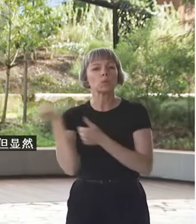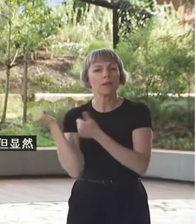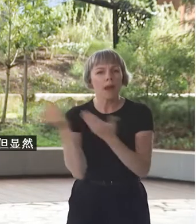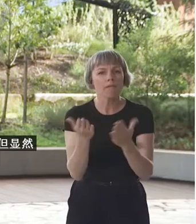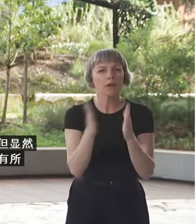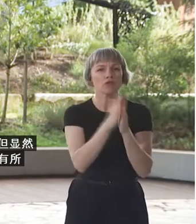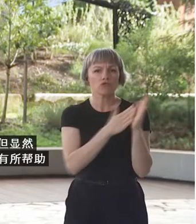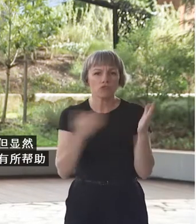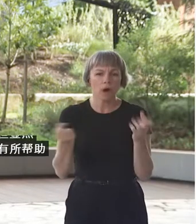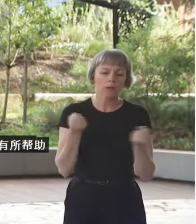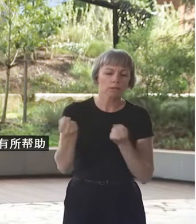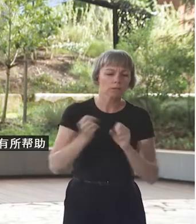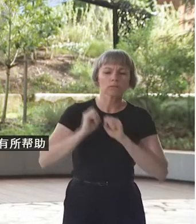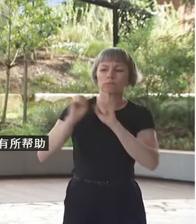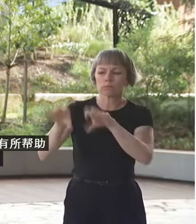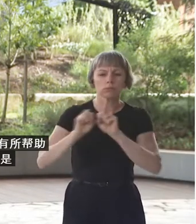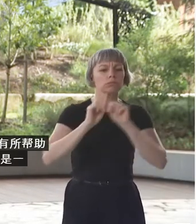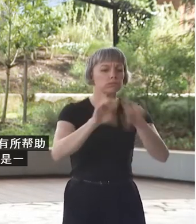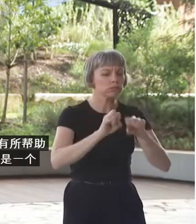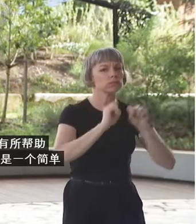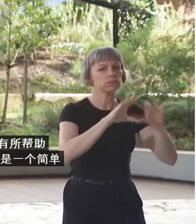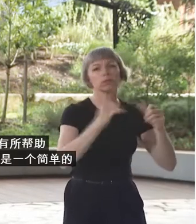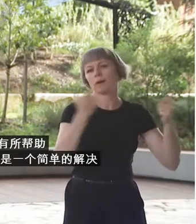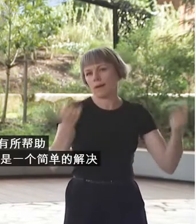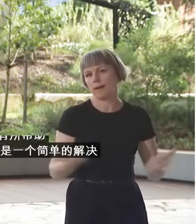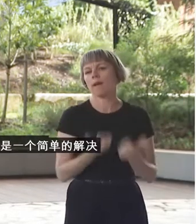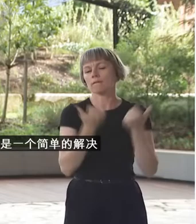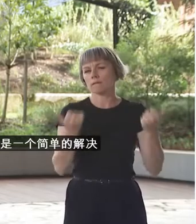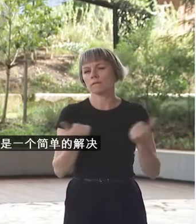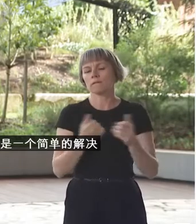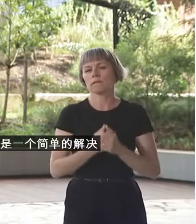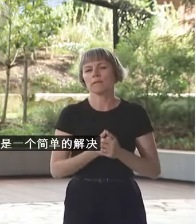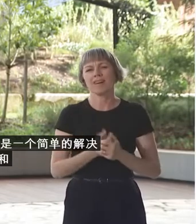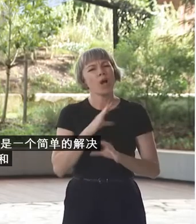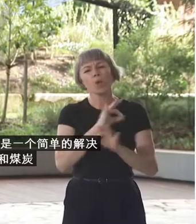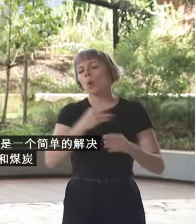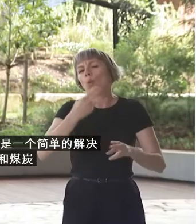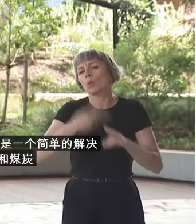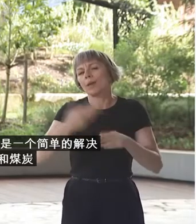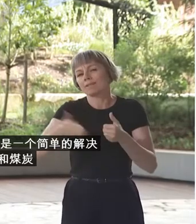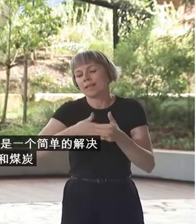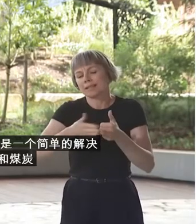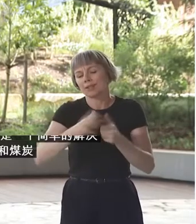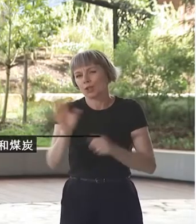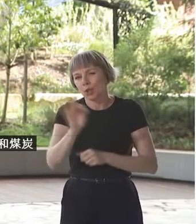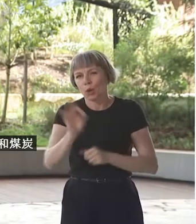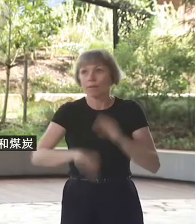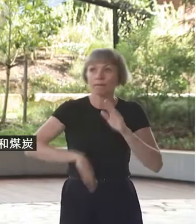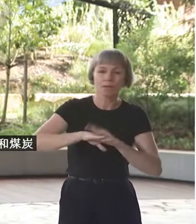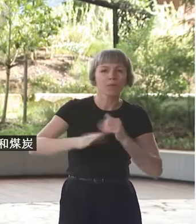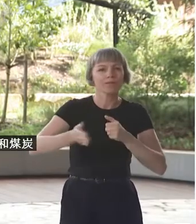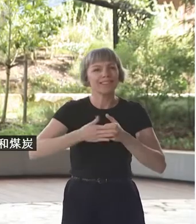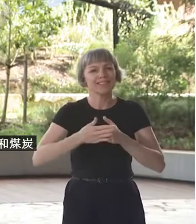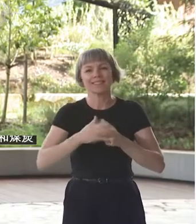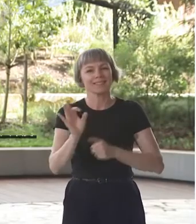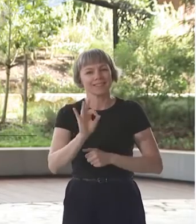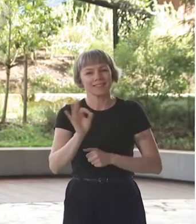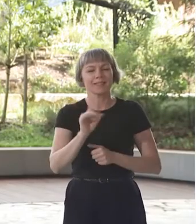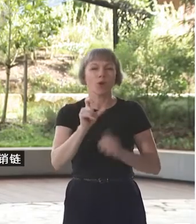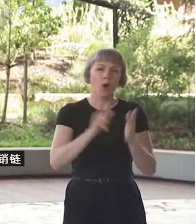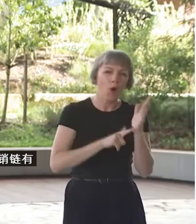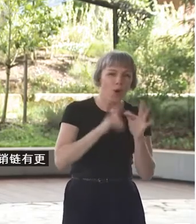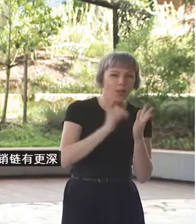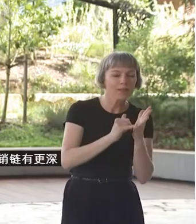changes as well to agriculture will help as well. So it's not just a simple fix for example, Woolworths and Coles and Aldi.